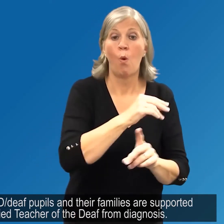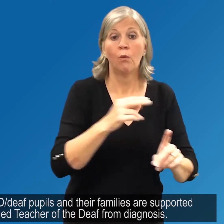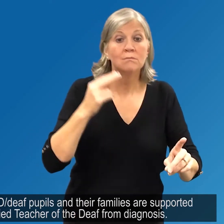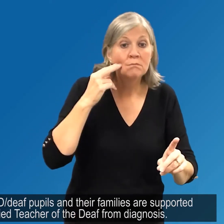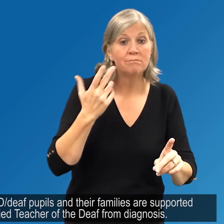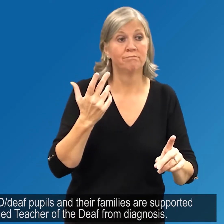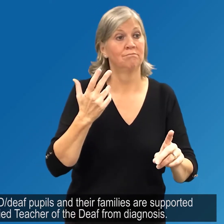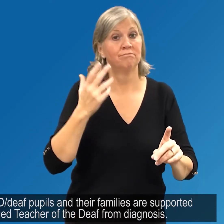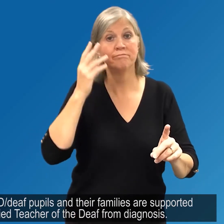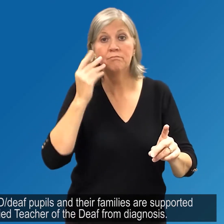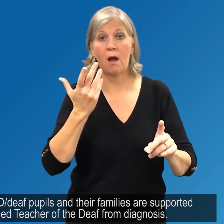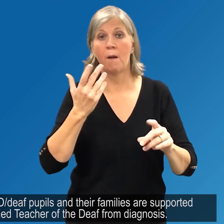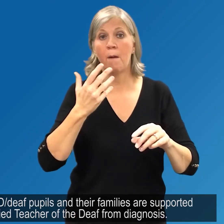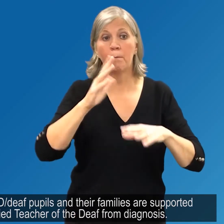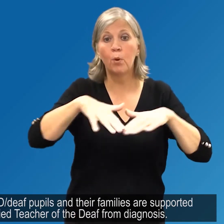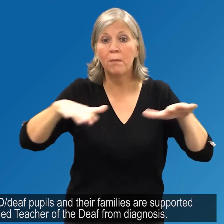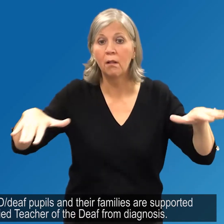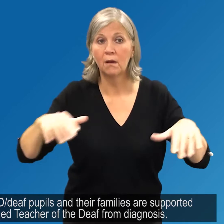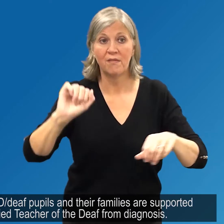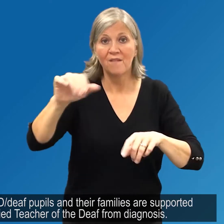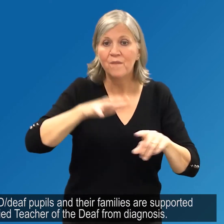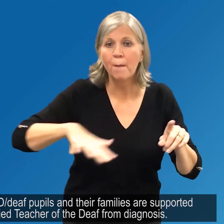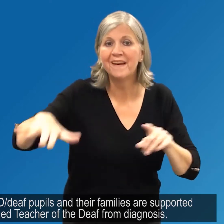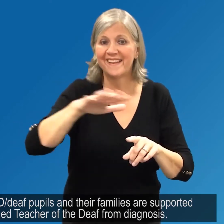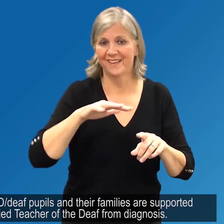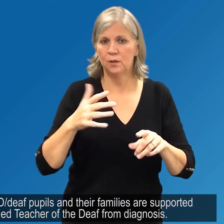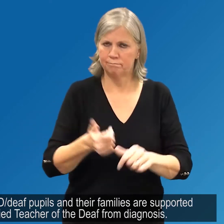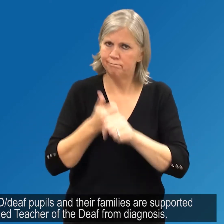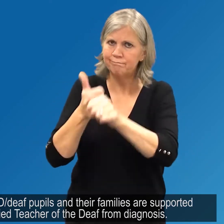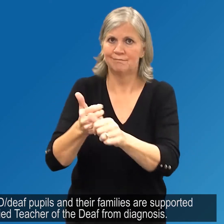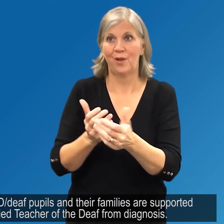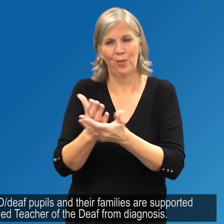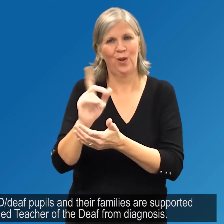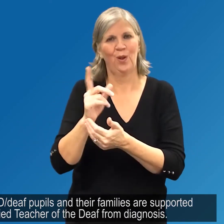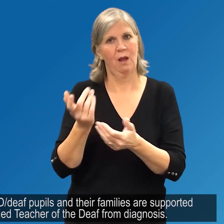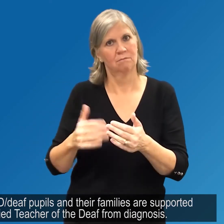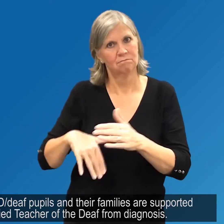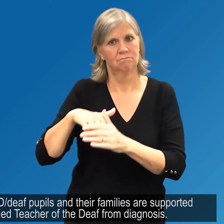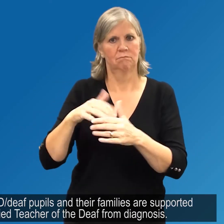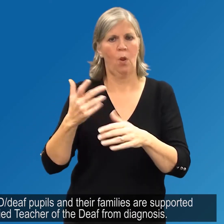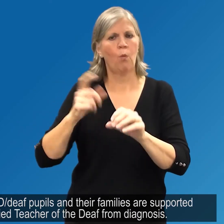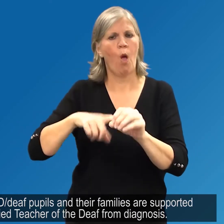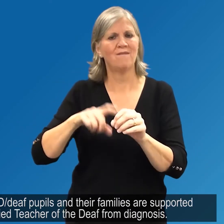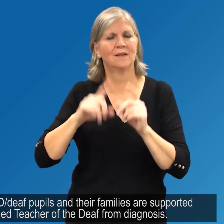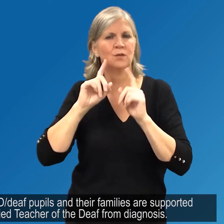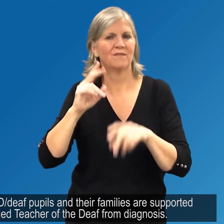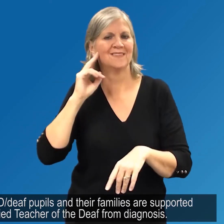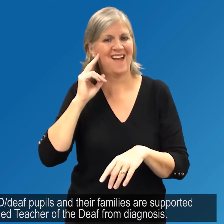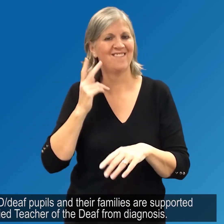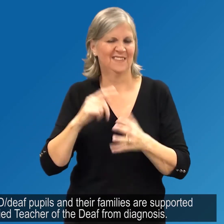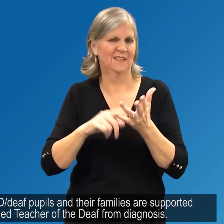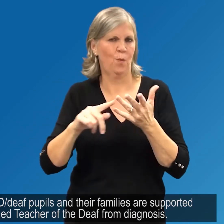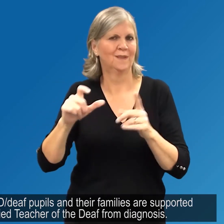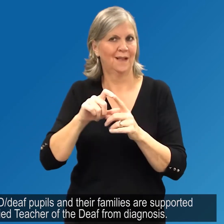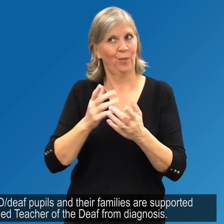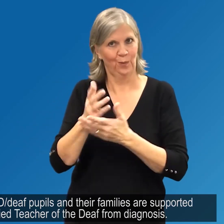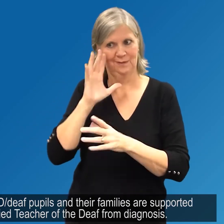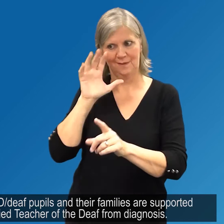Progress notes. All D-deaf pupils and their families are supported by a fully qualified teacher of the deaf from diagnosis.